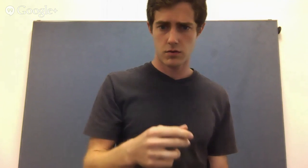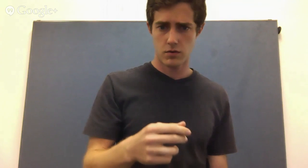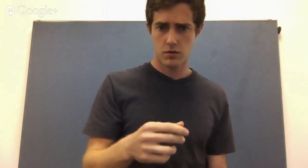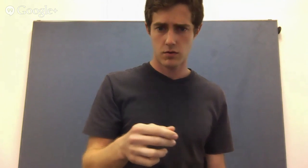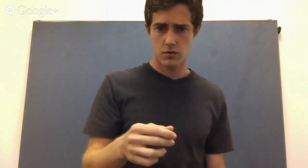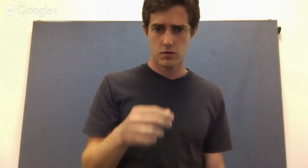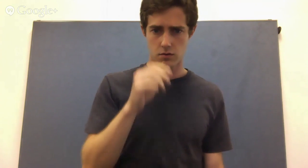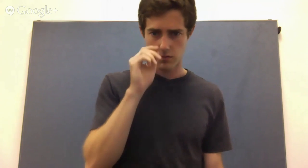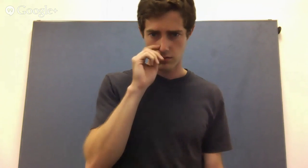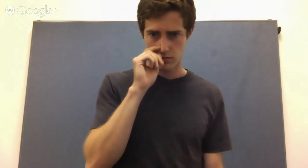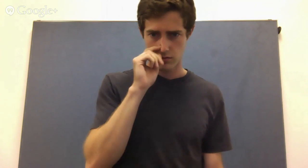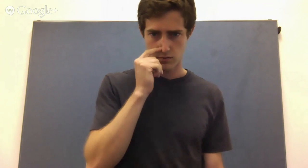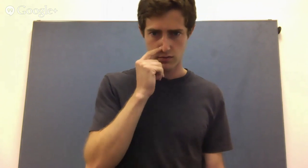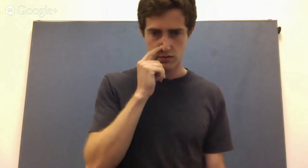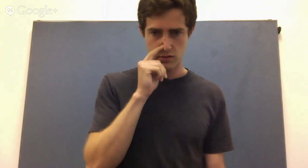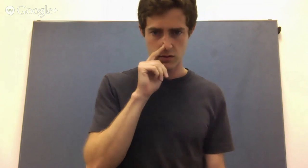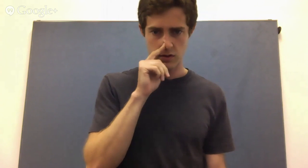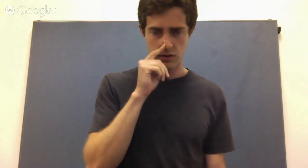have been mine?